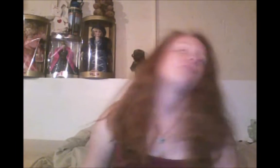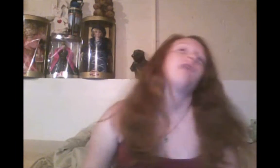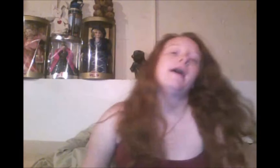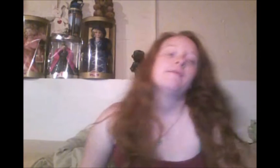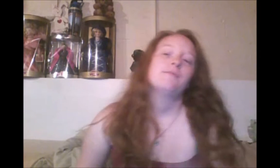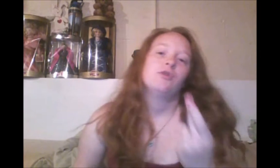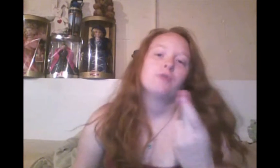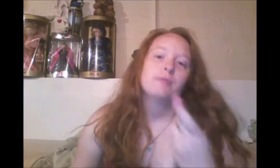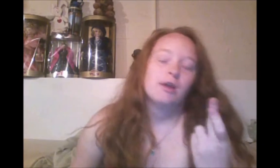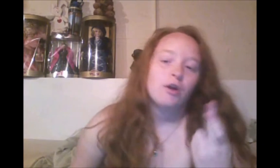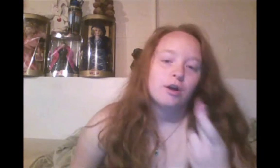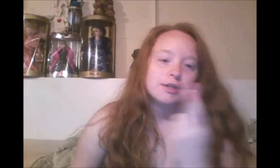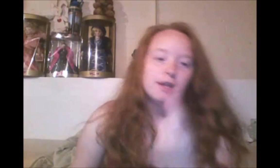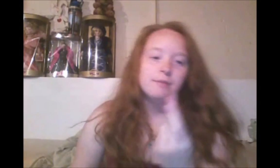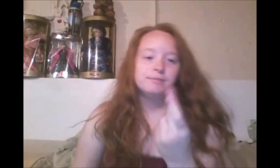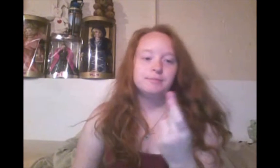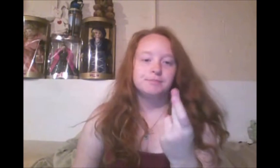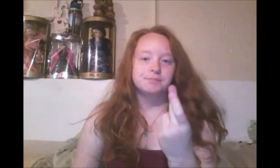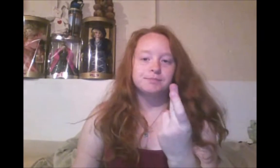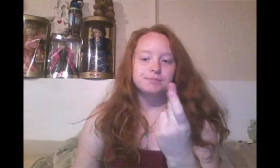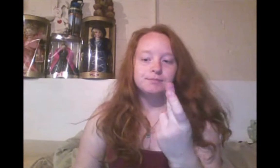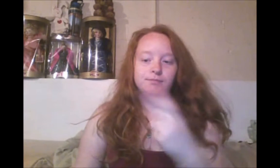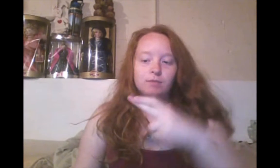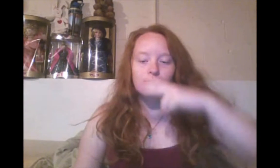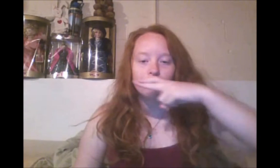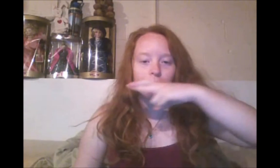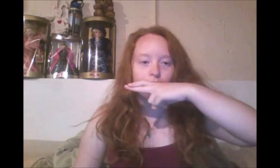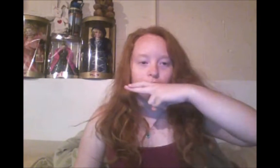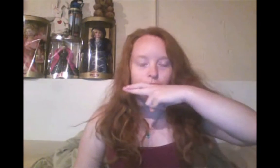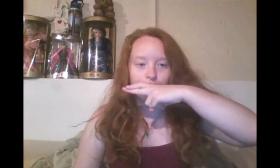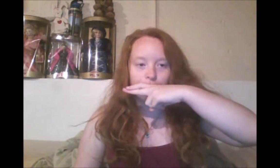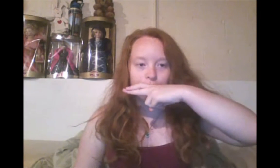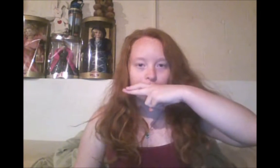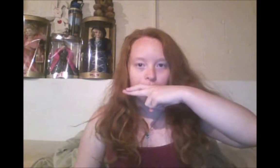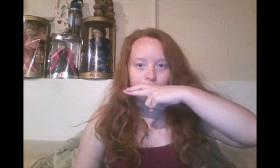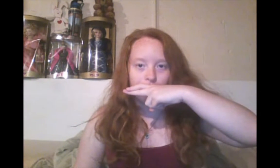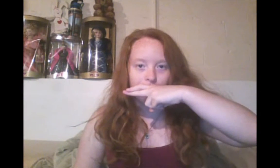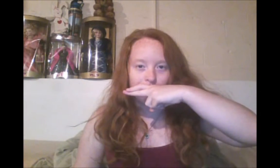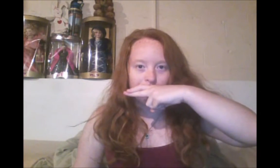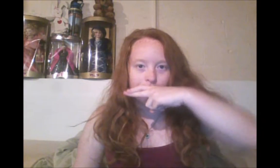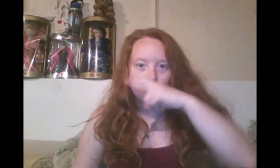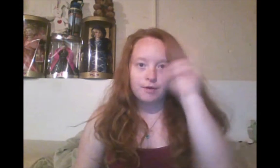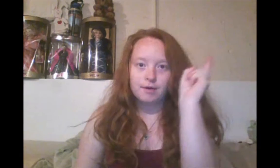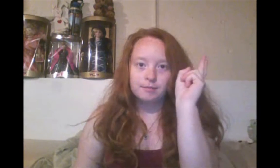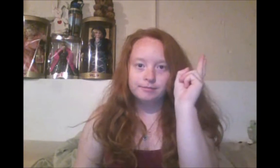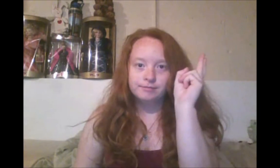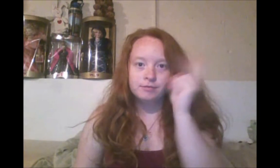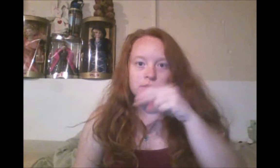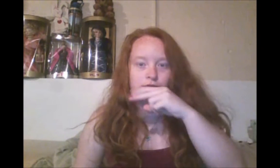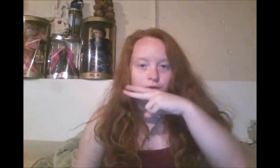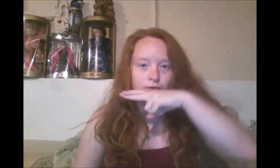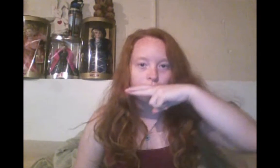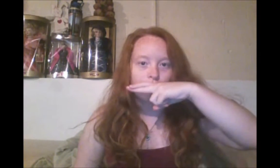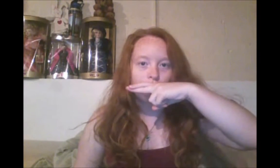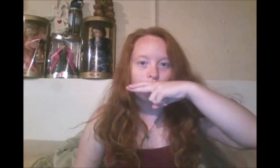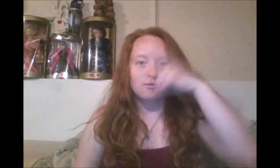Rat, you're going to make an R shape. Put it right by your mouth and go up. So,